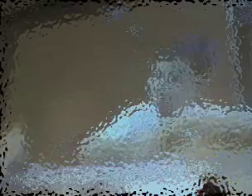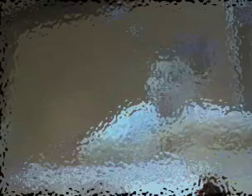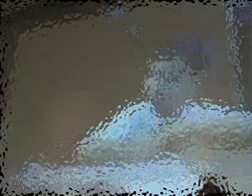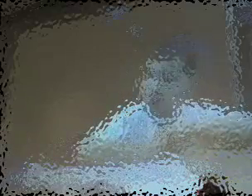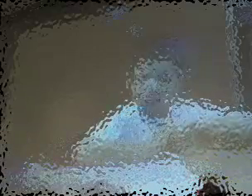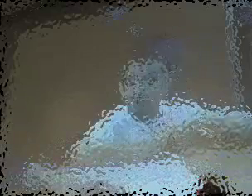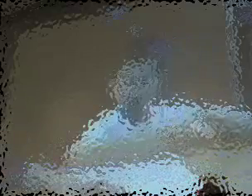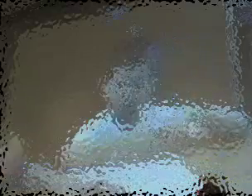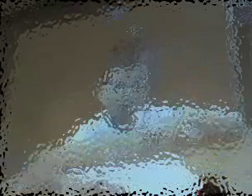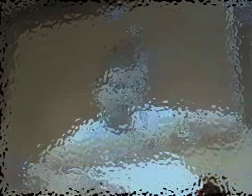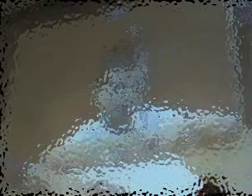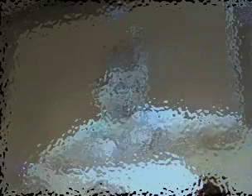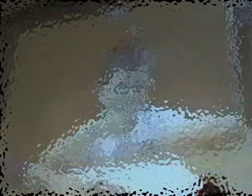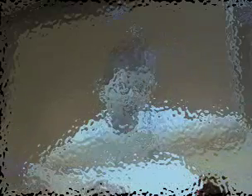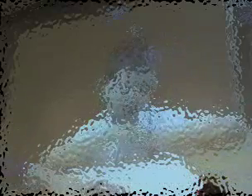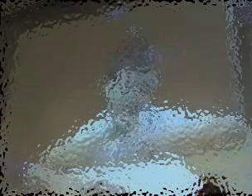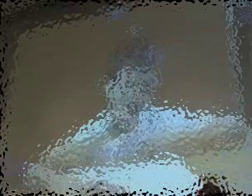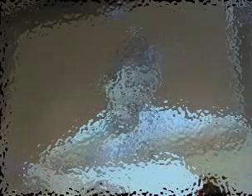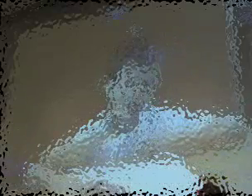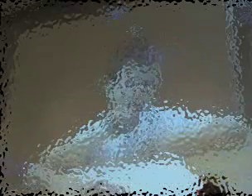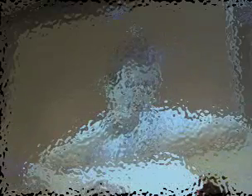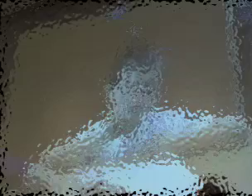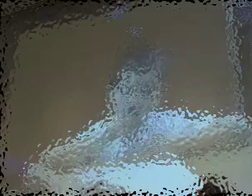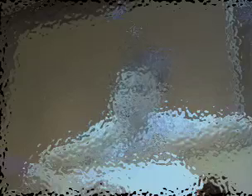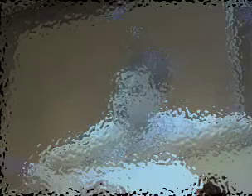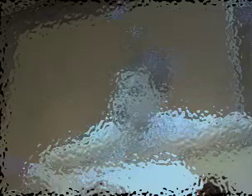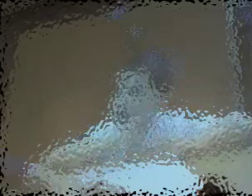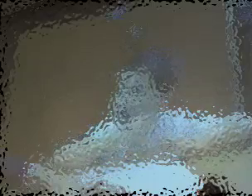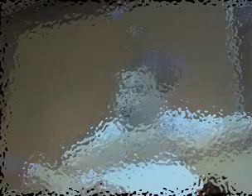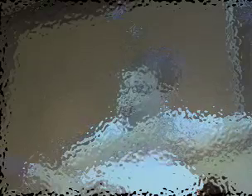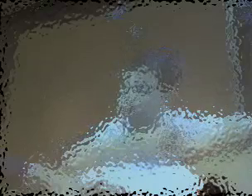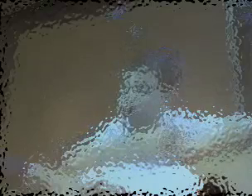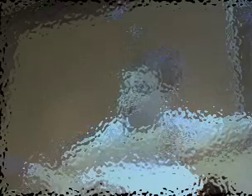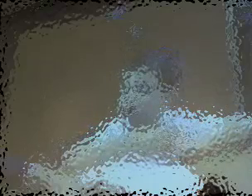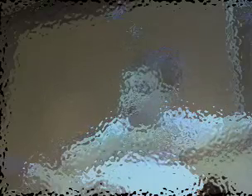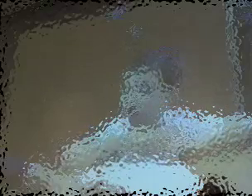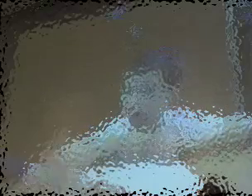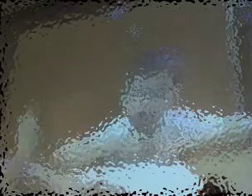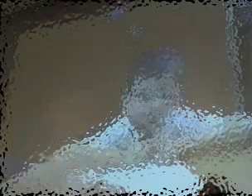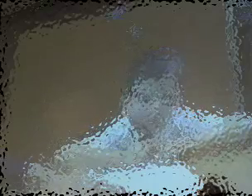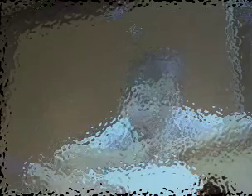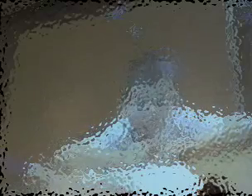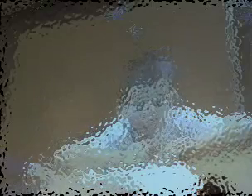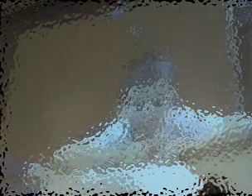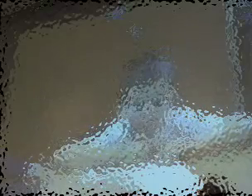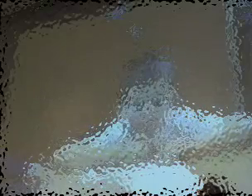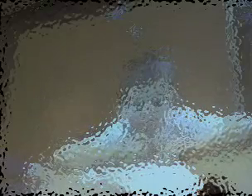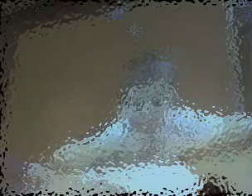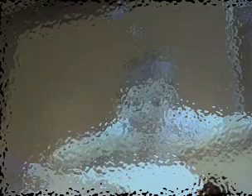Name? Do it again. Name. Named.